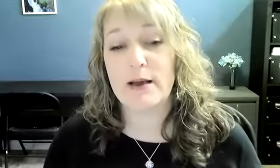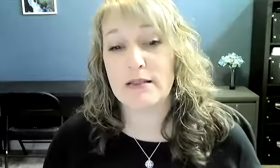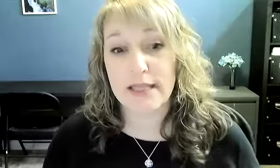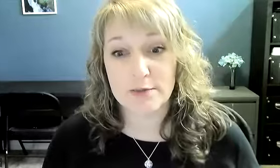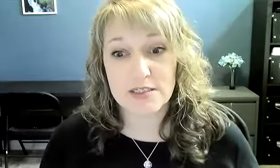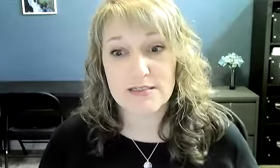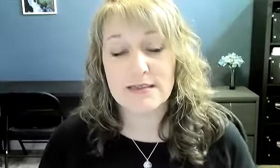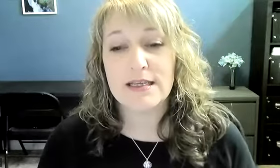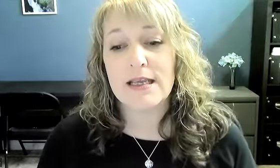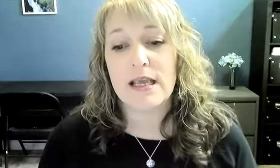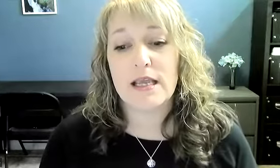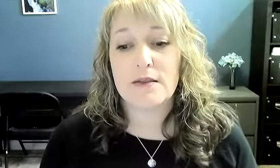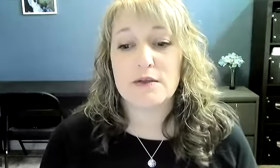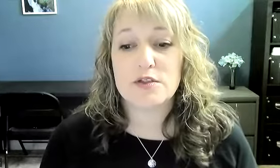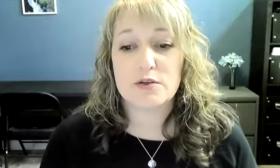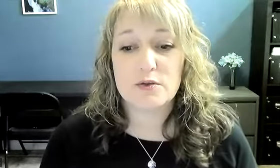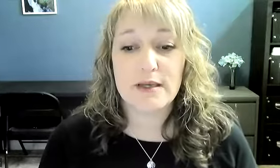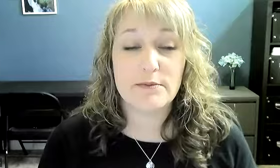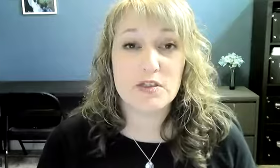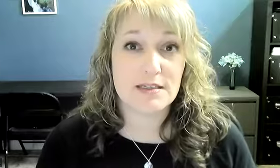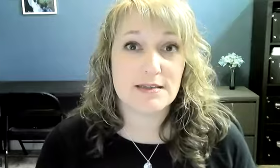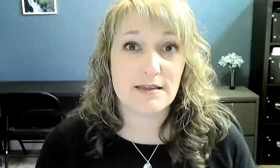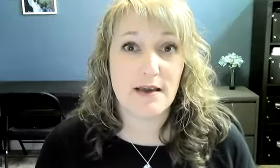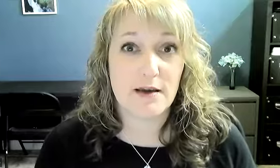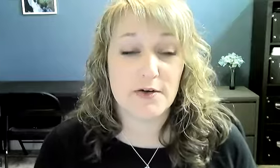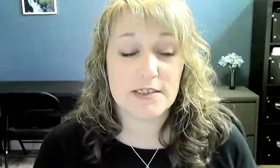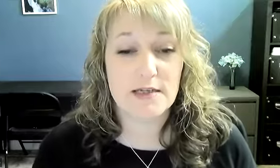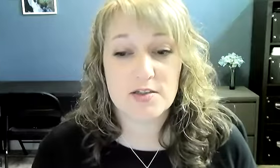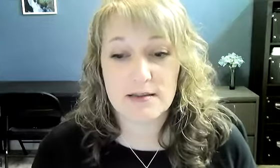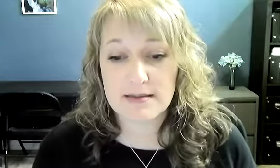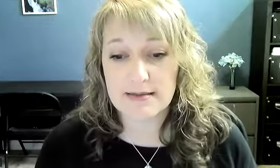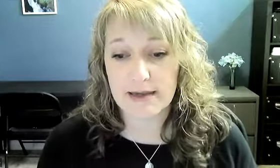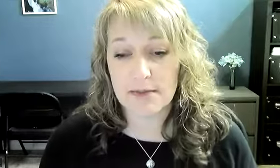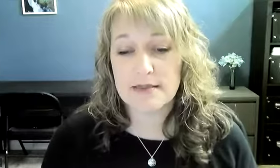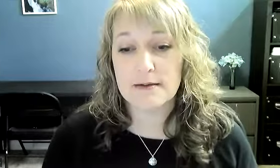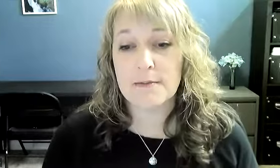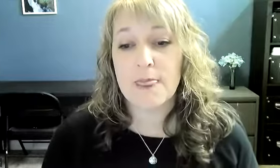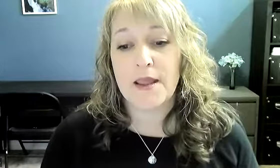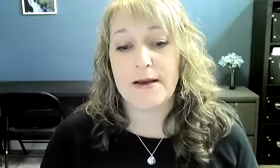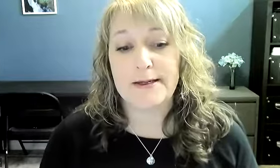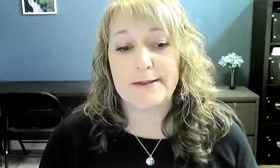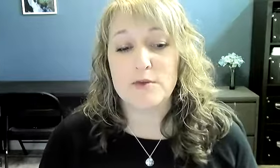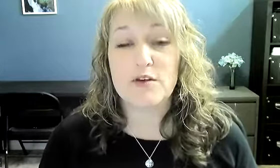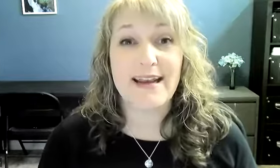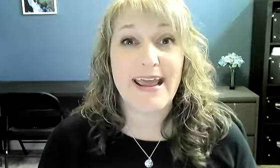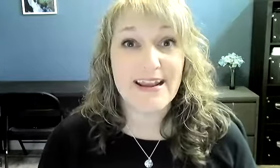about languages in the two images that are attached to this assignment. You can